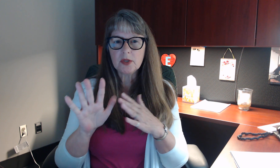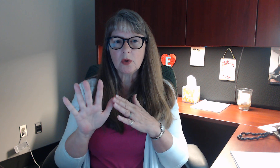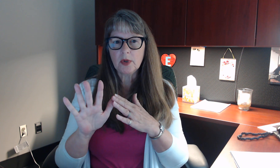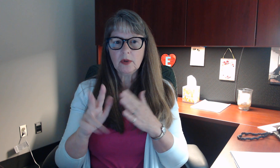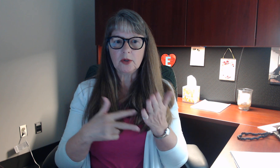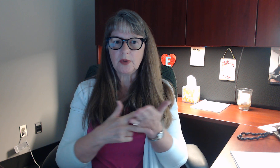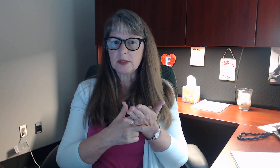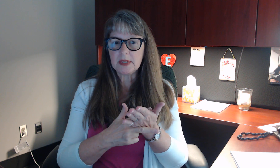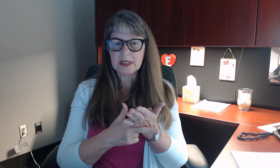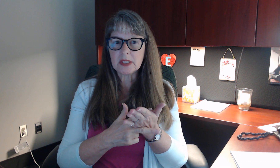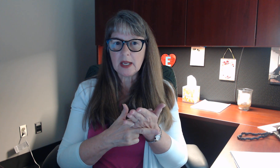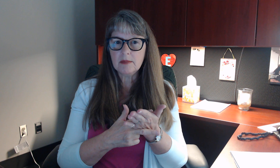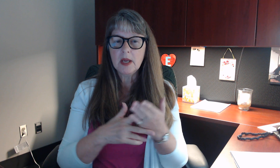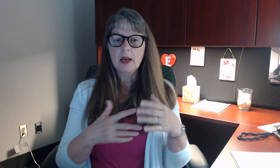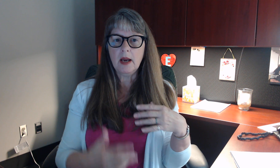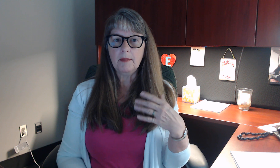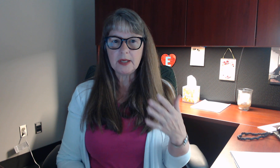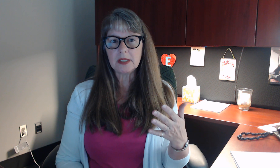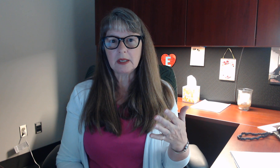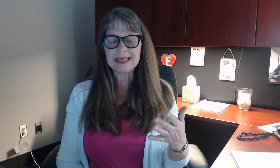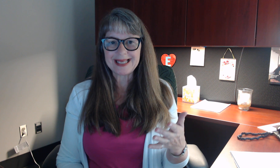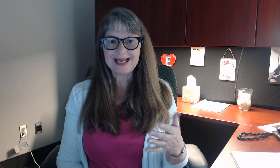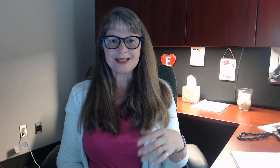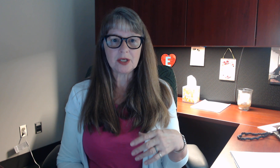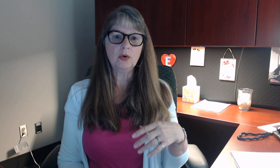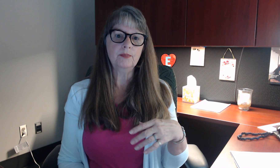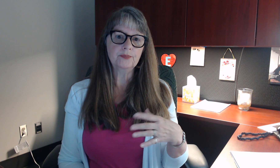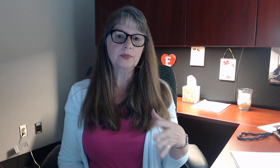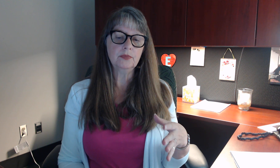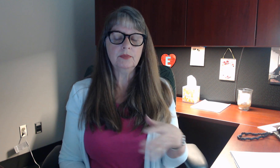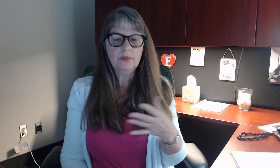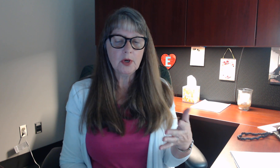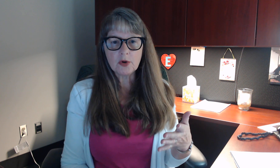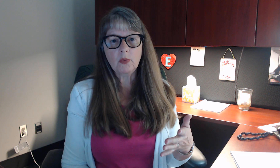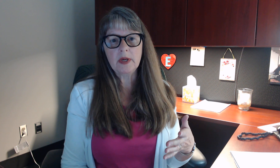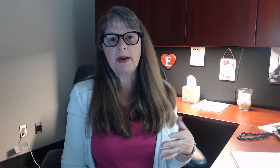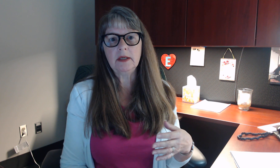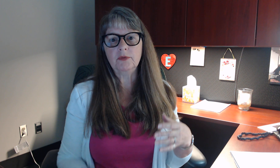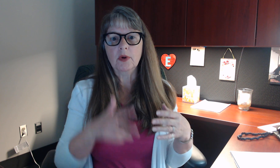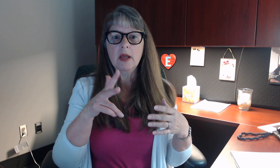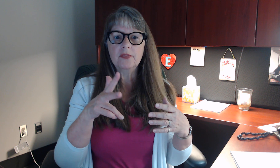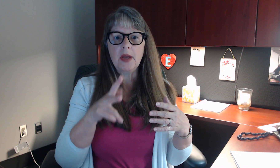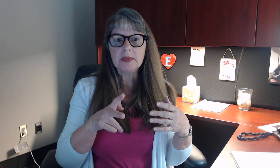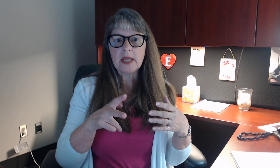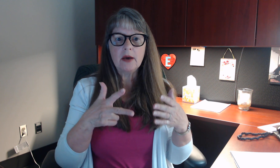on where you got your hands, but it's the same basic sign. So don't worry about it if your thumb is out, or